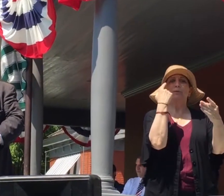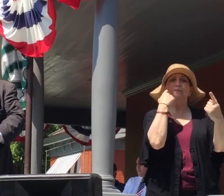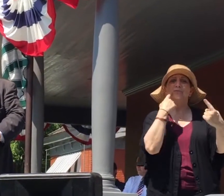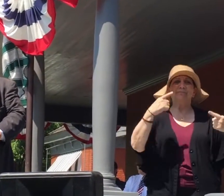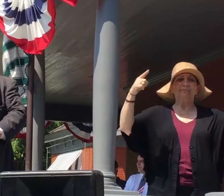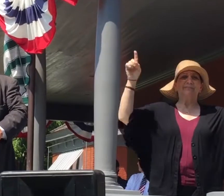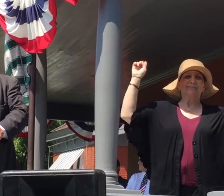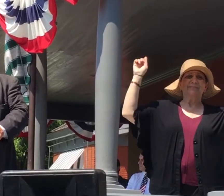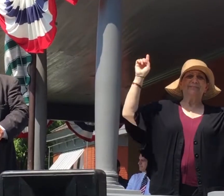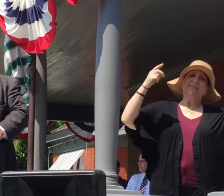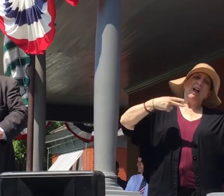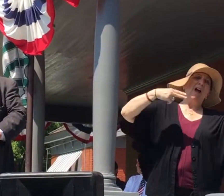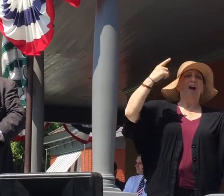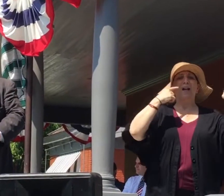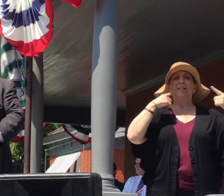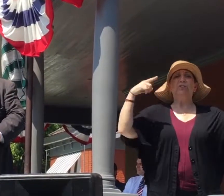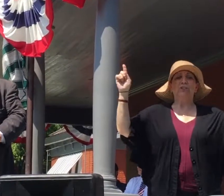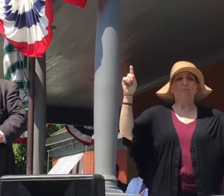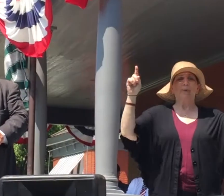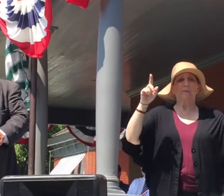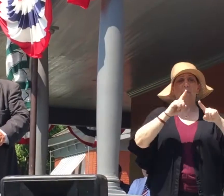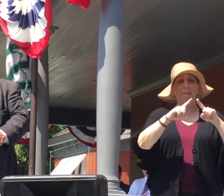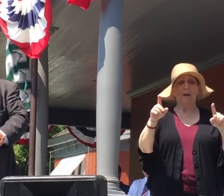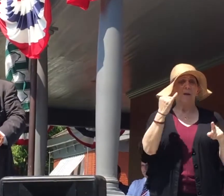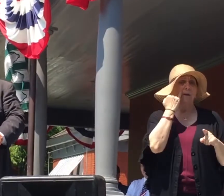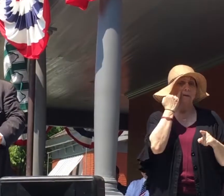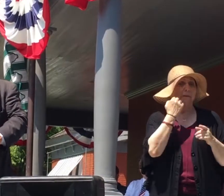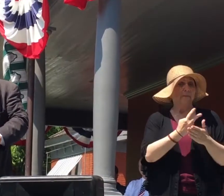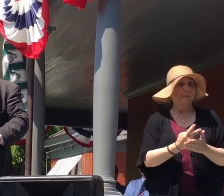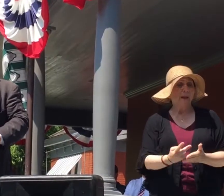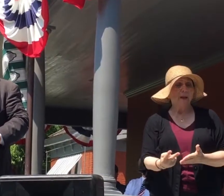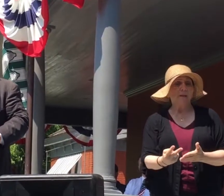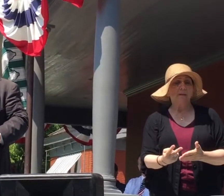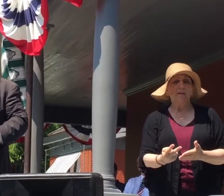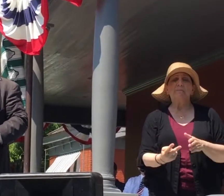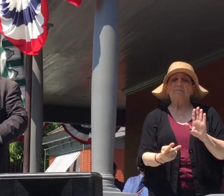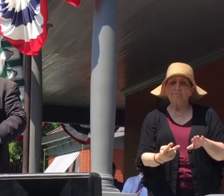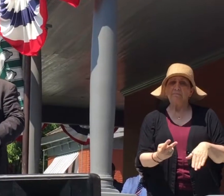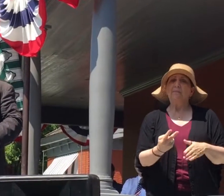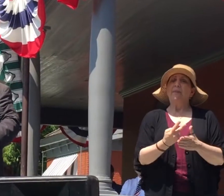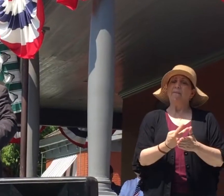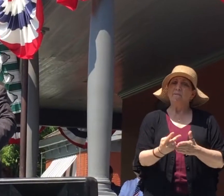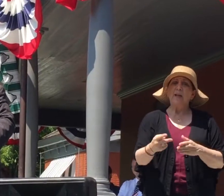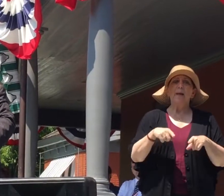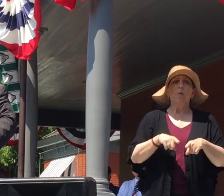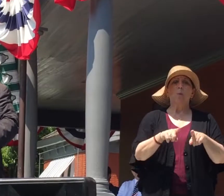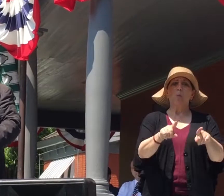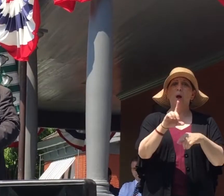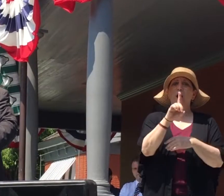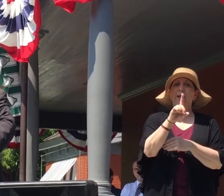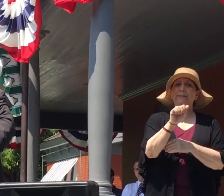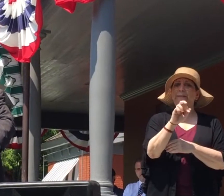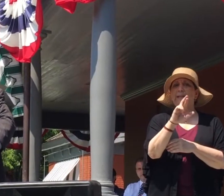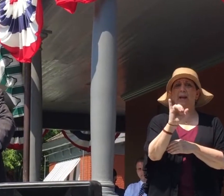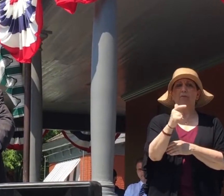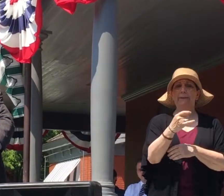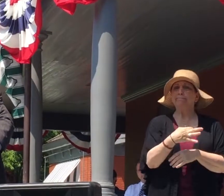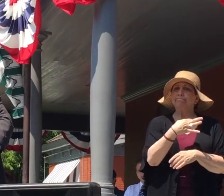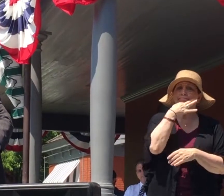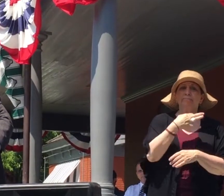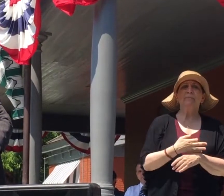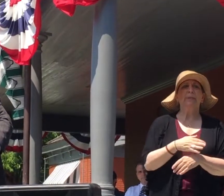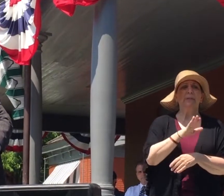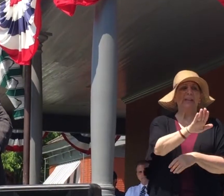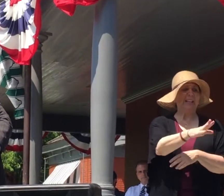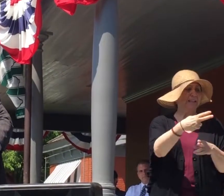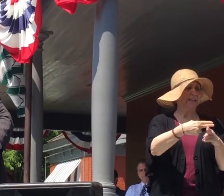triumph of high achievement. And who at the worst, if he fails, at least he fails while daring greatly. That his name shall